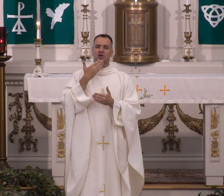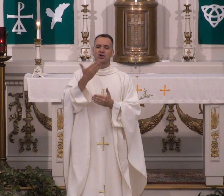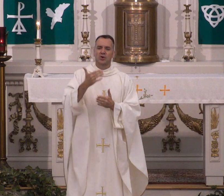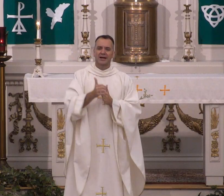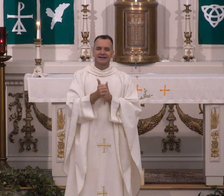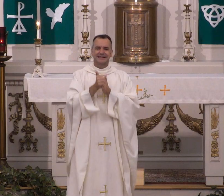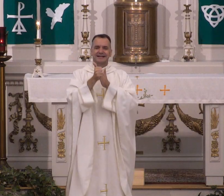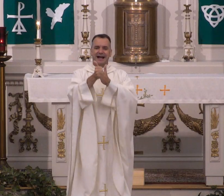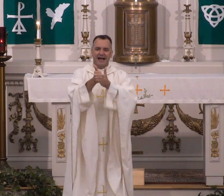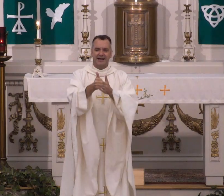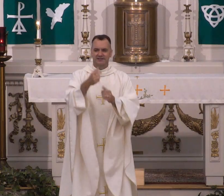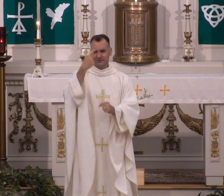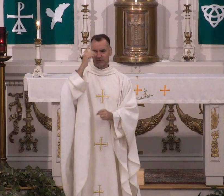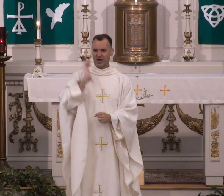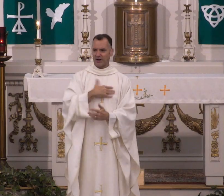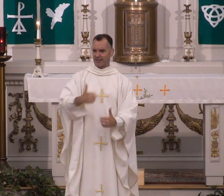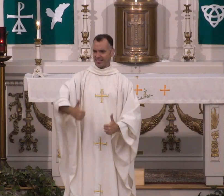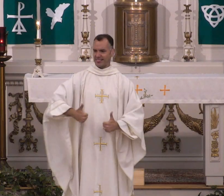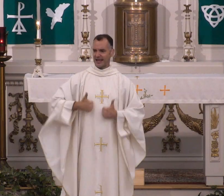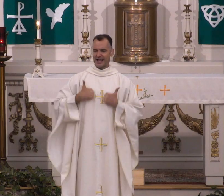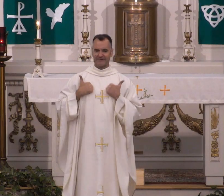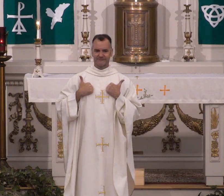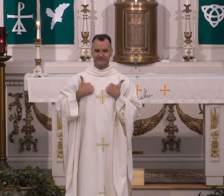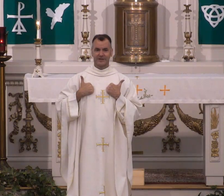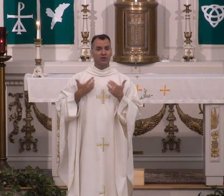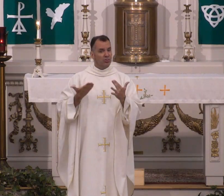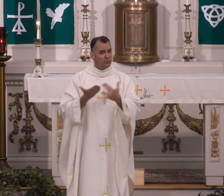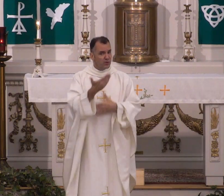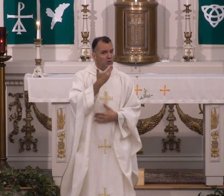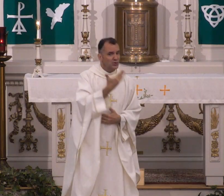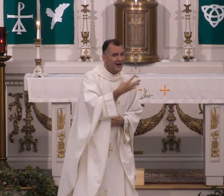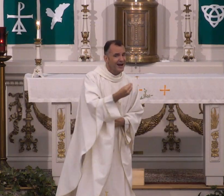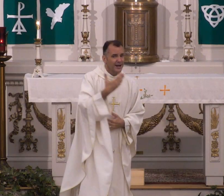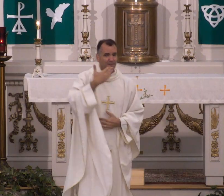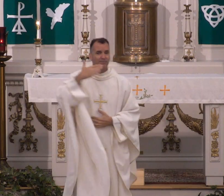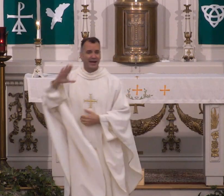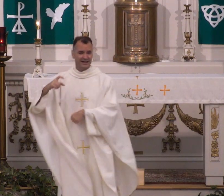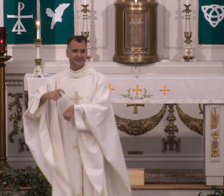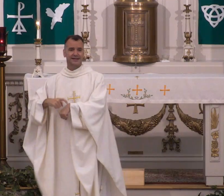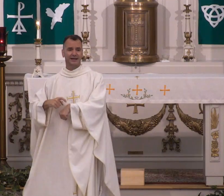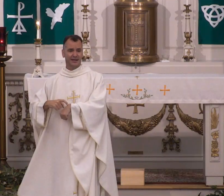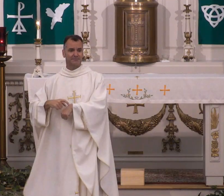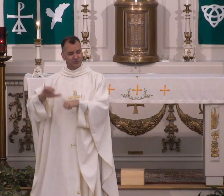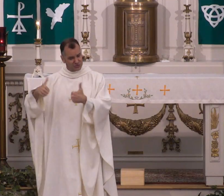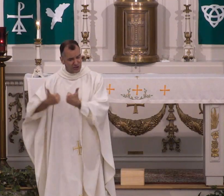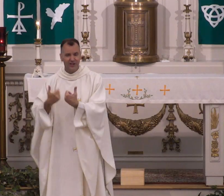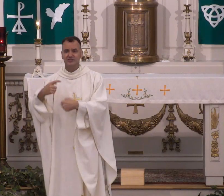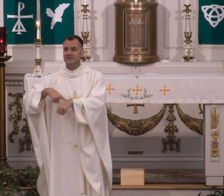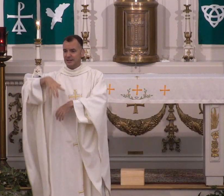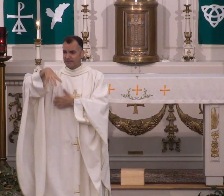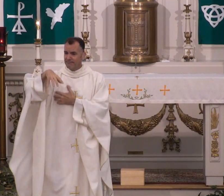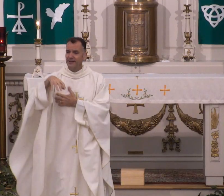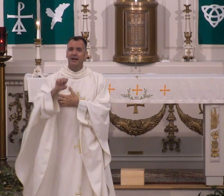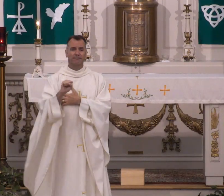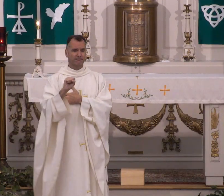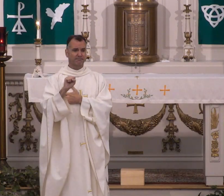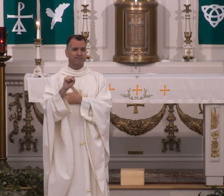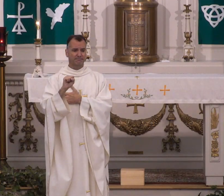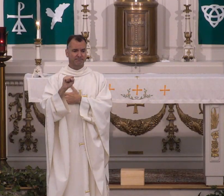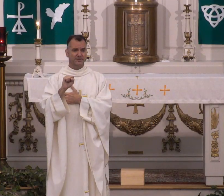can happen when we have that dialogue with God. God is with us in the good times and in the